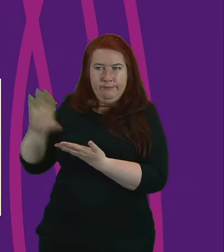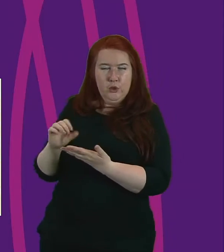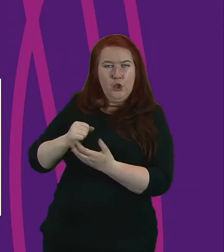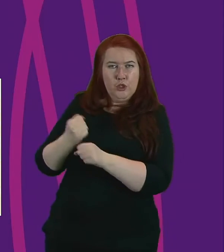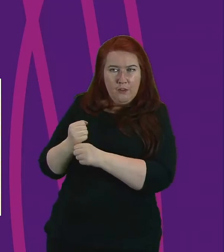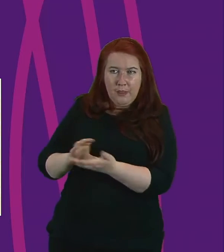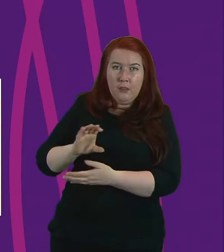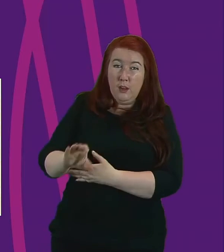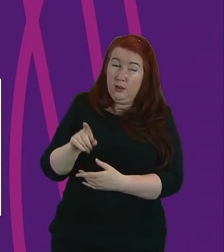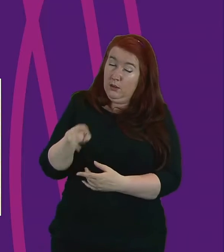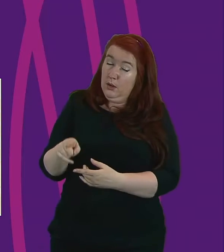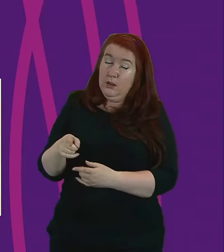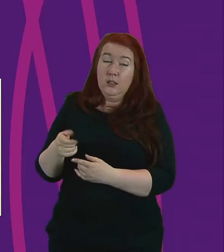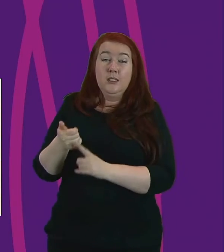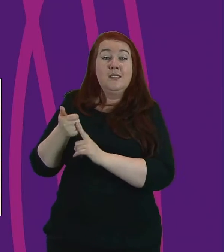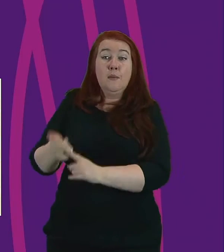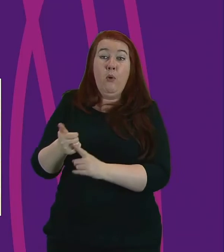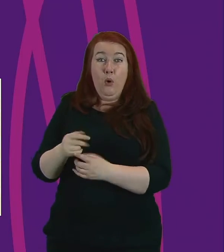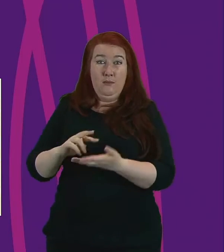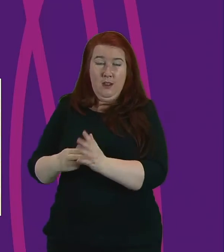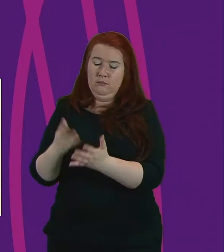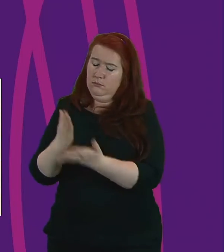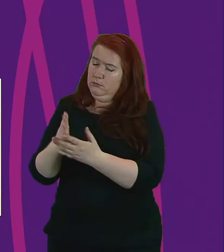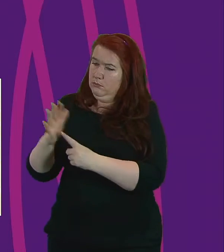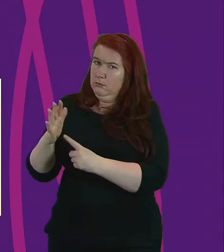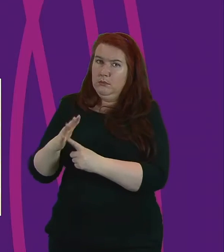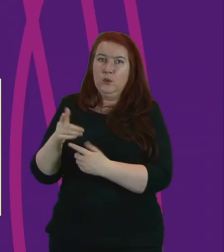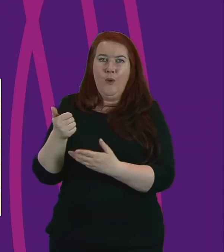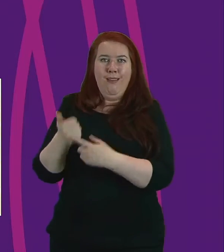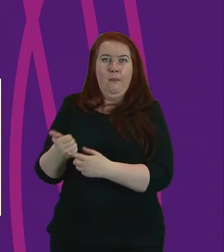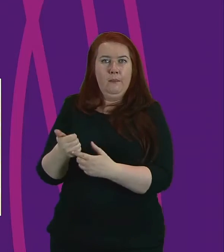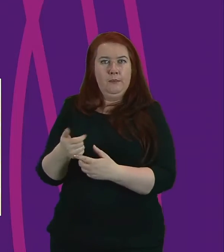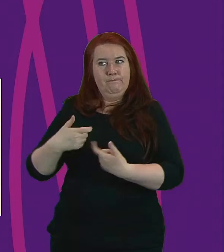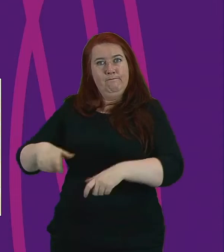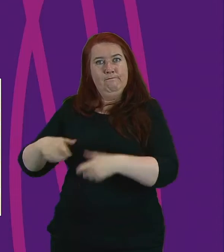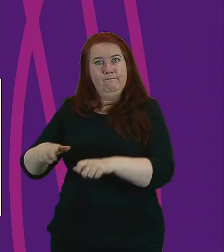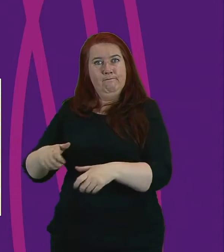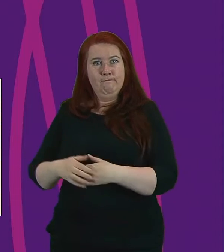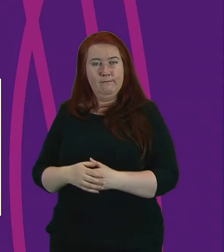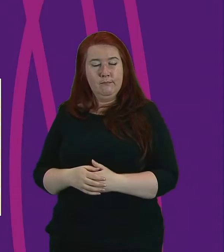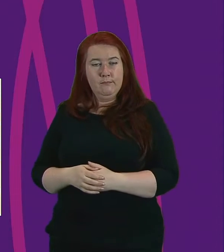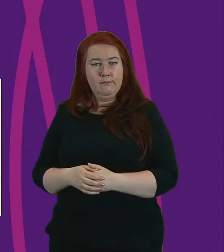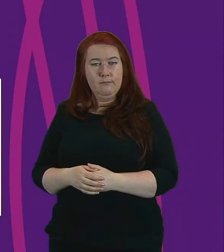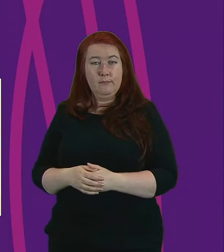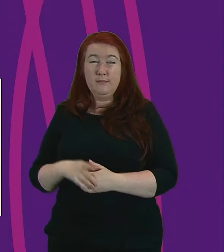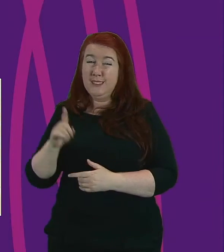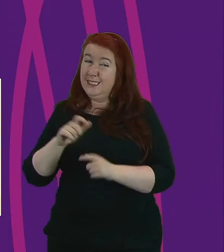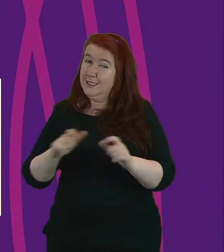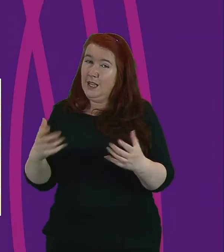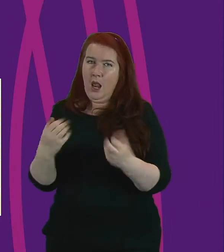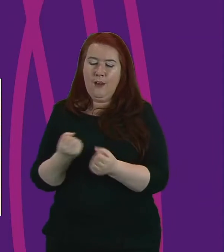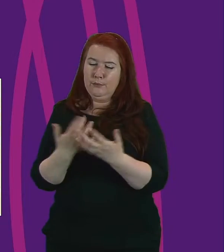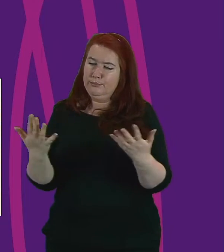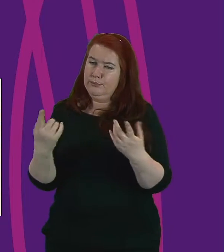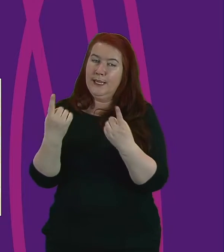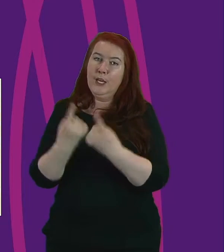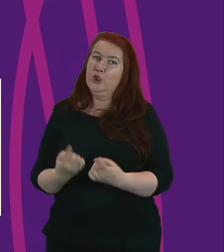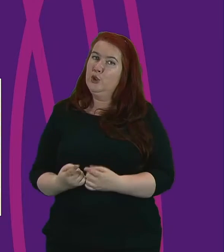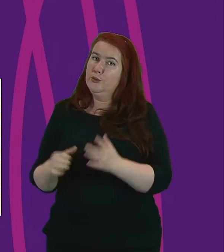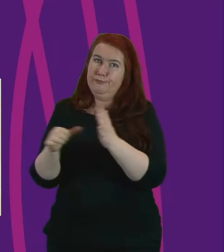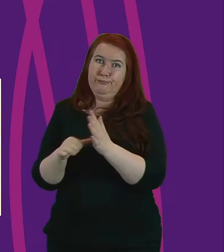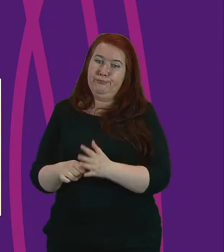been absolutely essential in keeping Scottish businesses afloat. However, there are still a range of issues that need to be